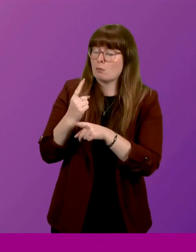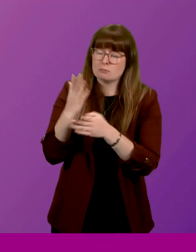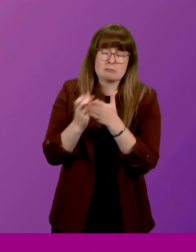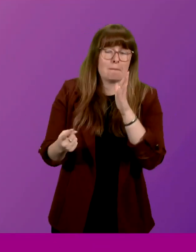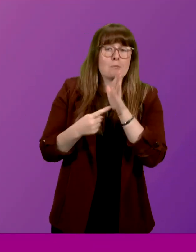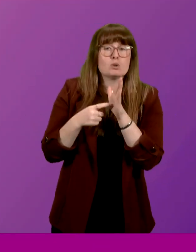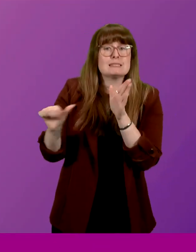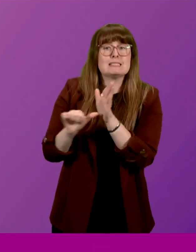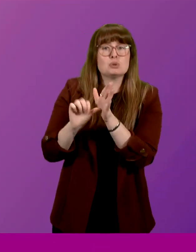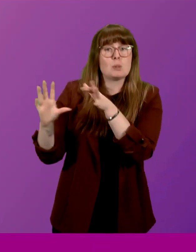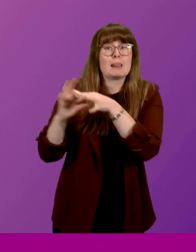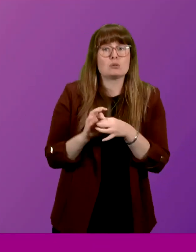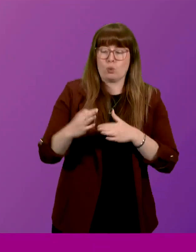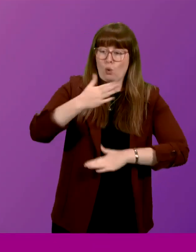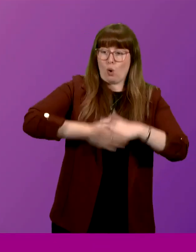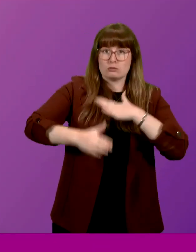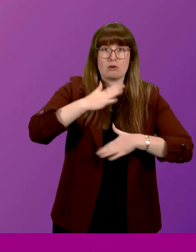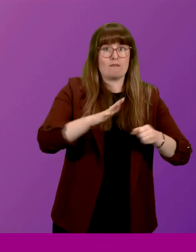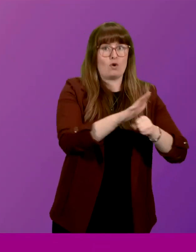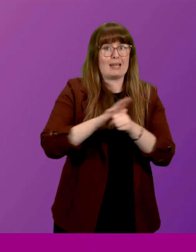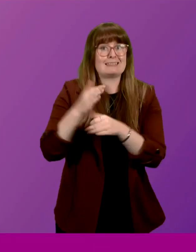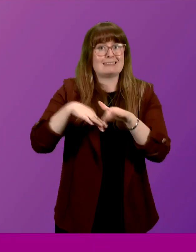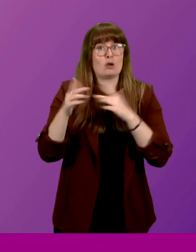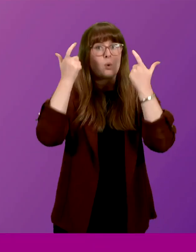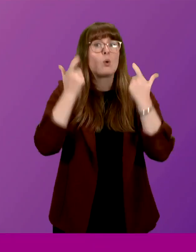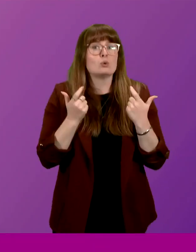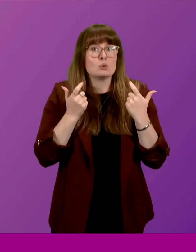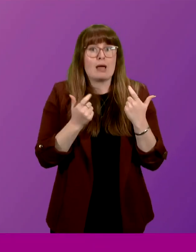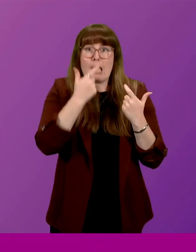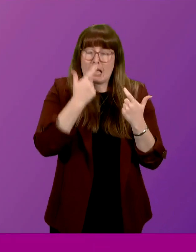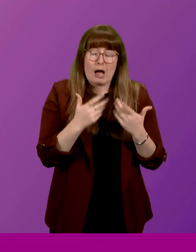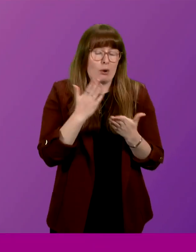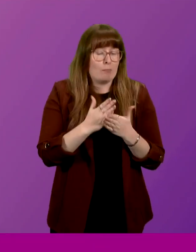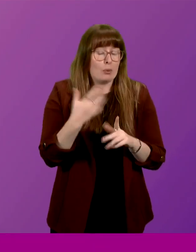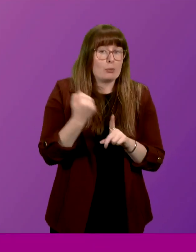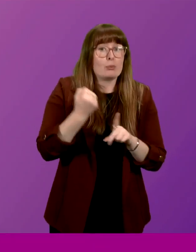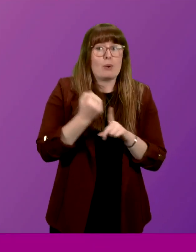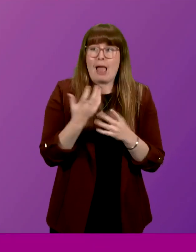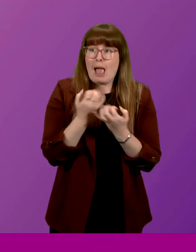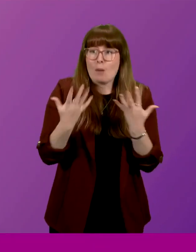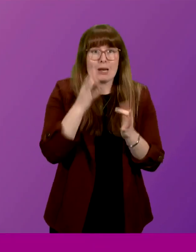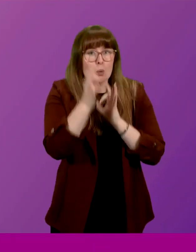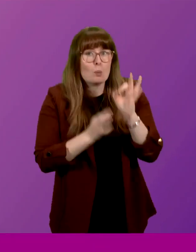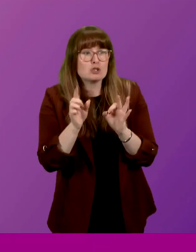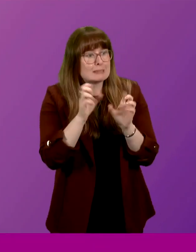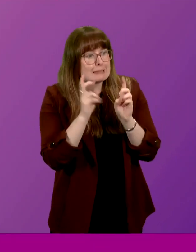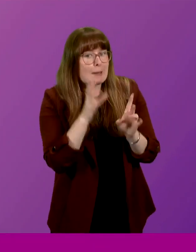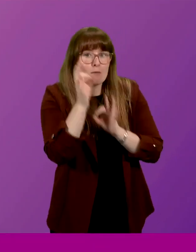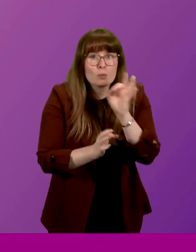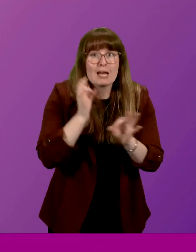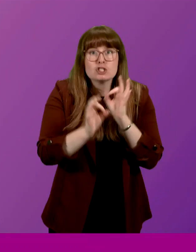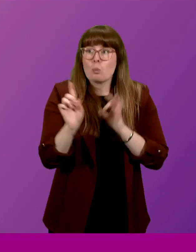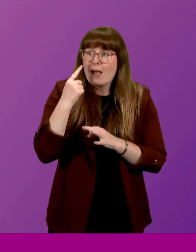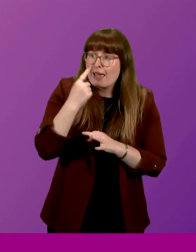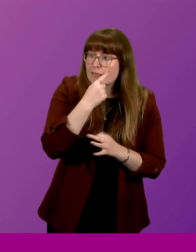issues in relation to conduct of cases in court, which can have a bearing on the type of questions that are led and the type of evidence that is